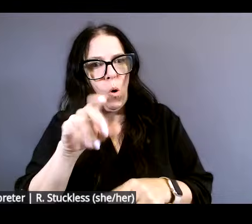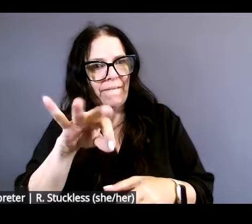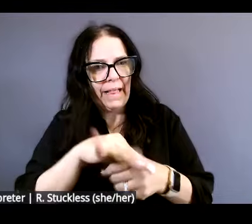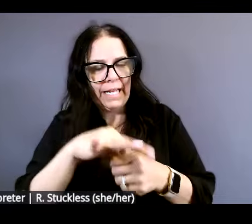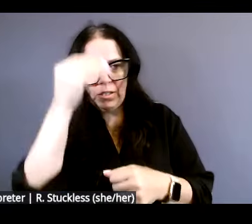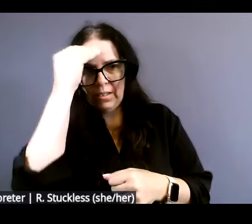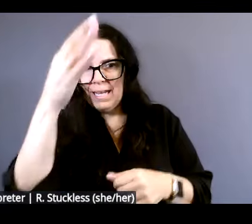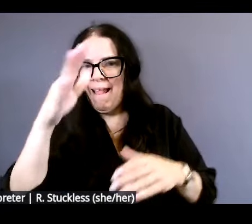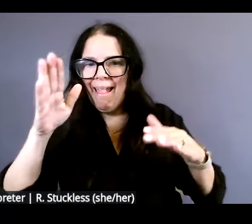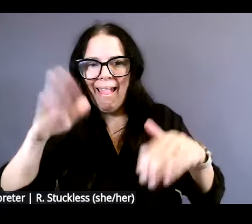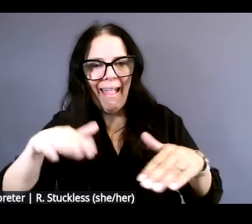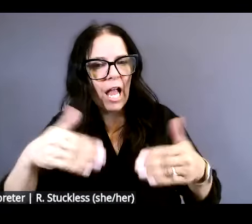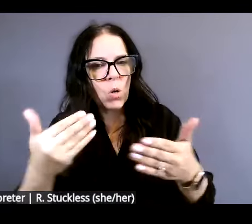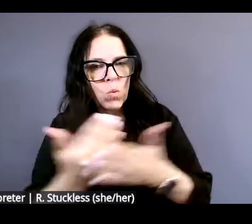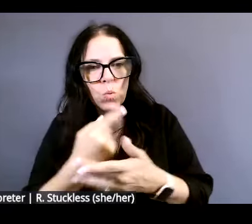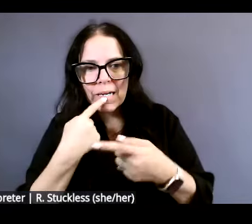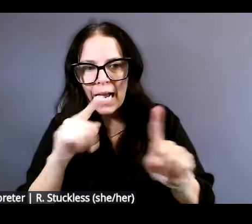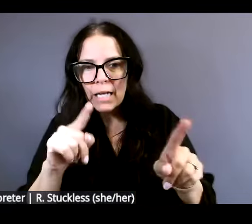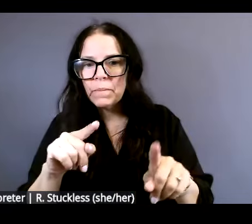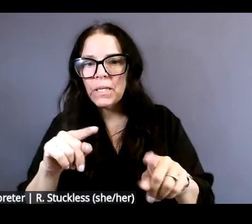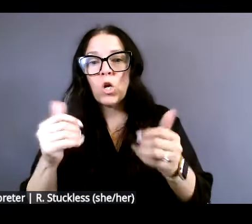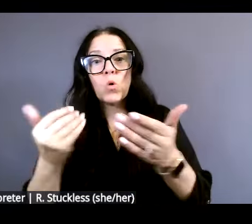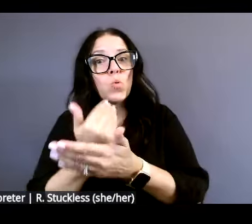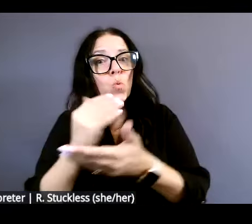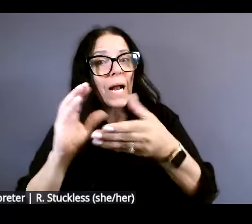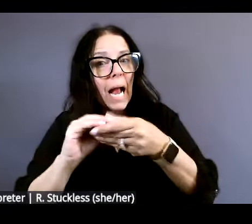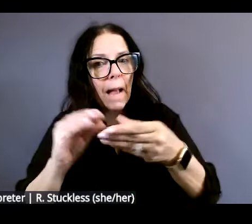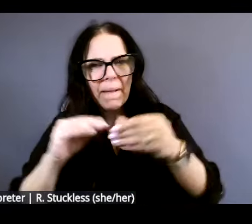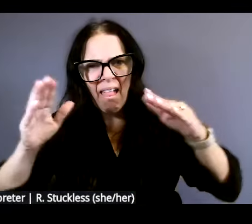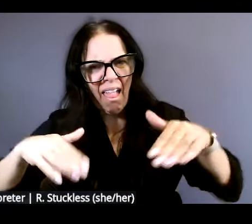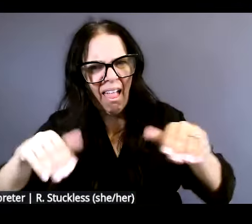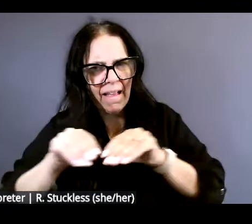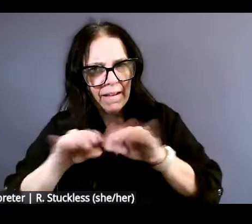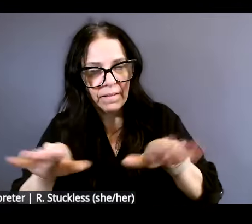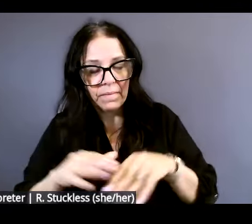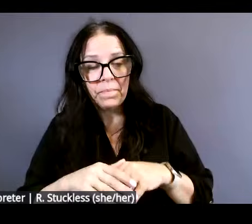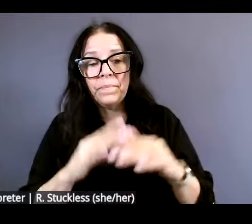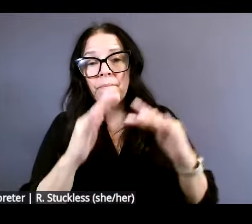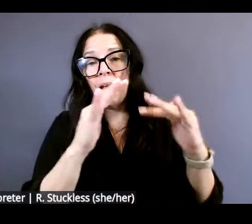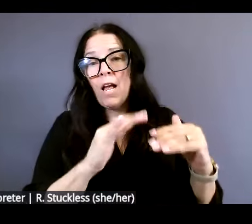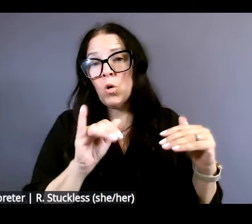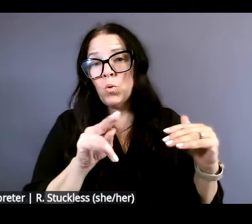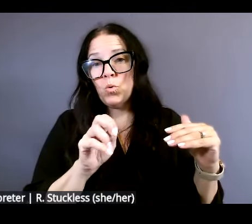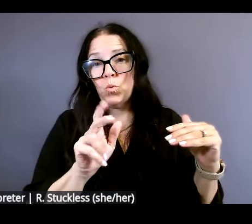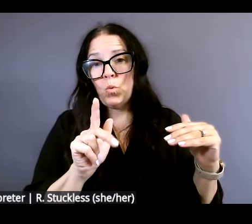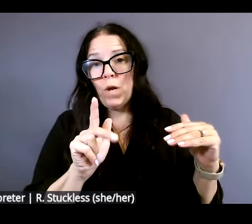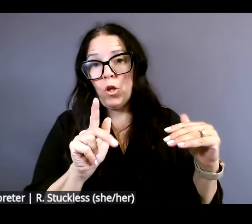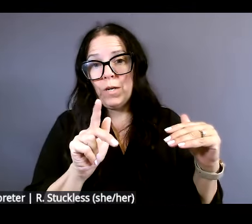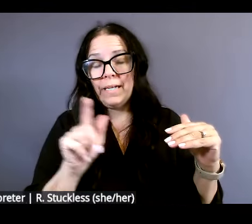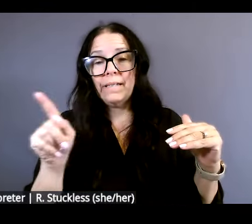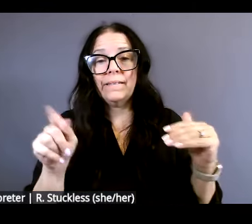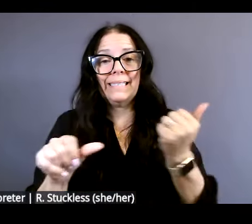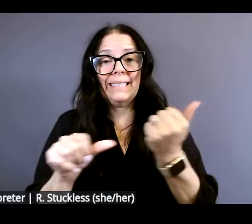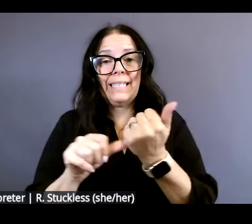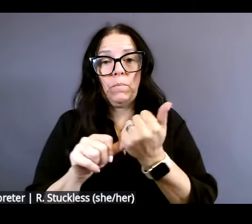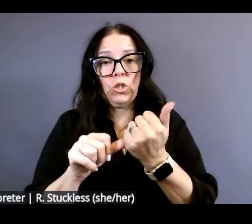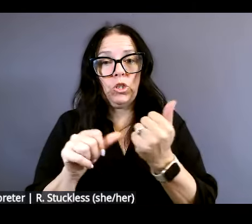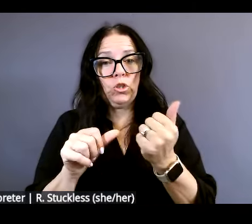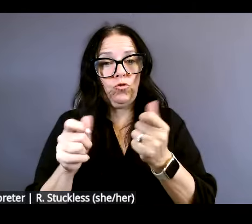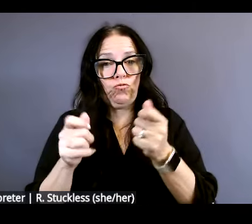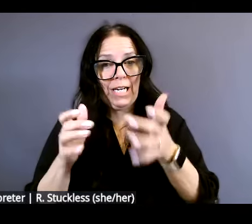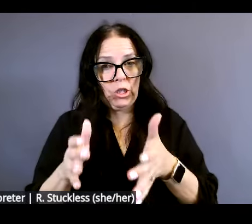been issued? On June 23, when the deputy director submitted his draft petition language based